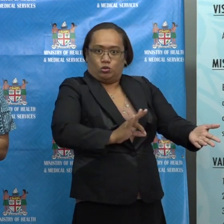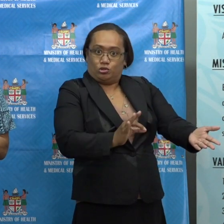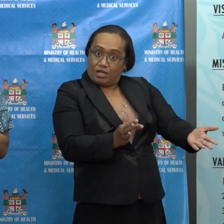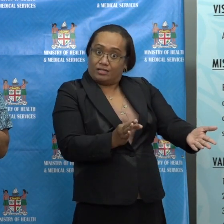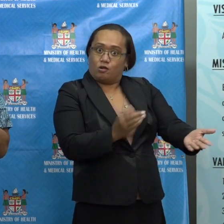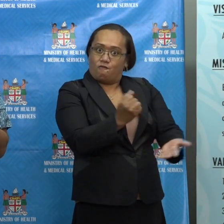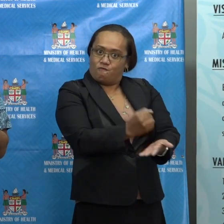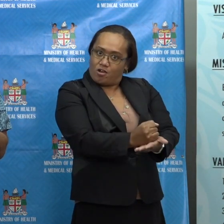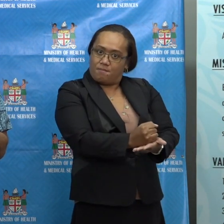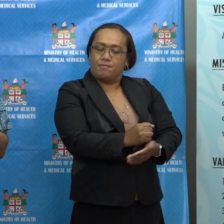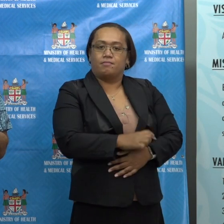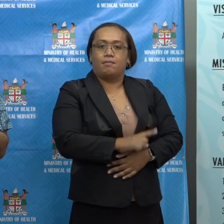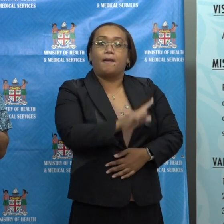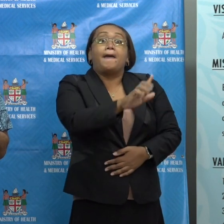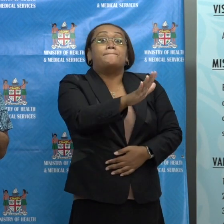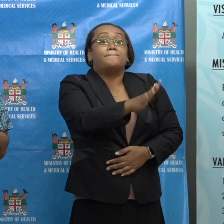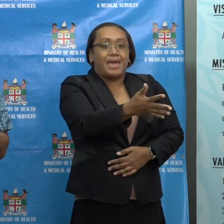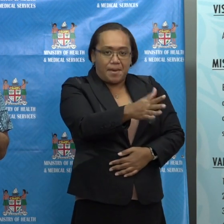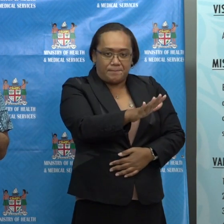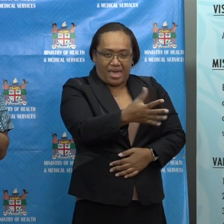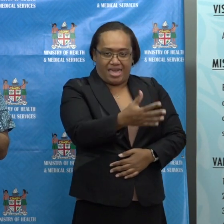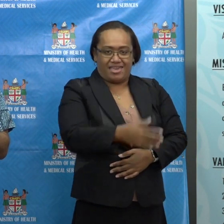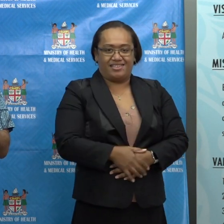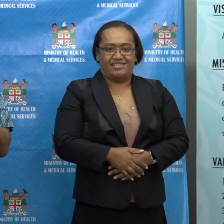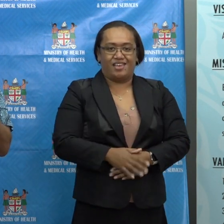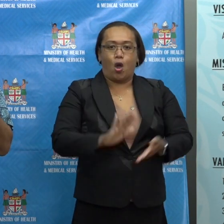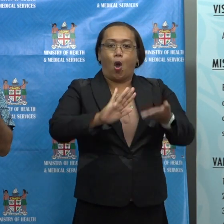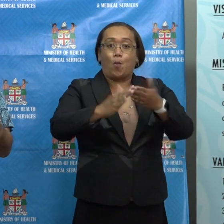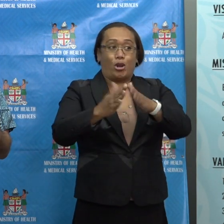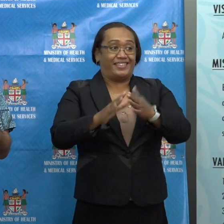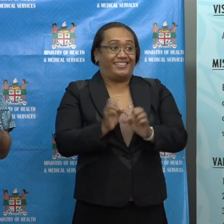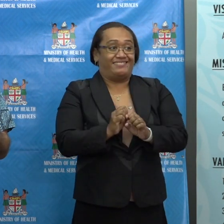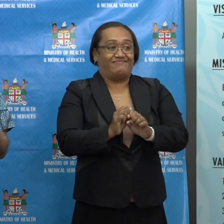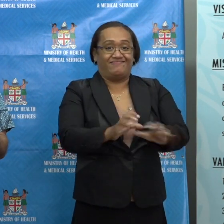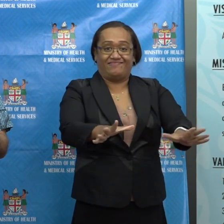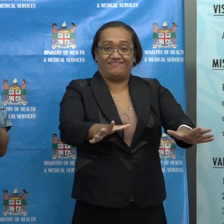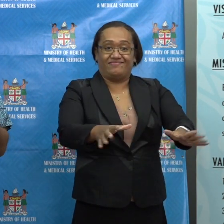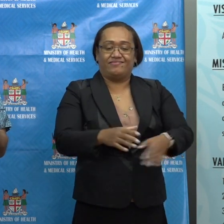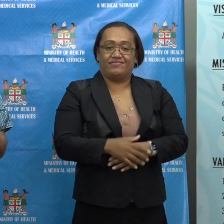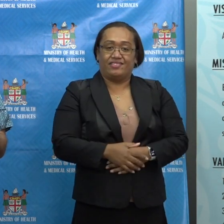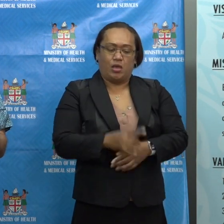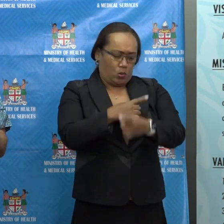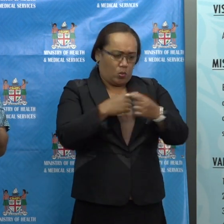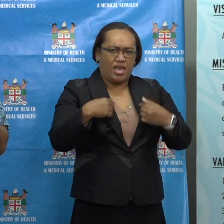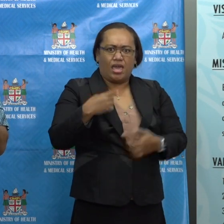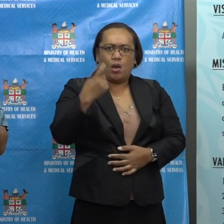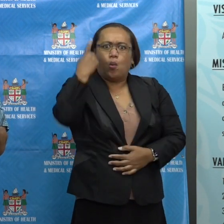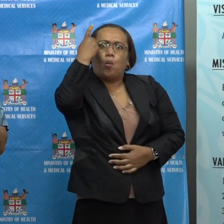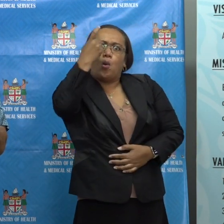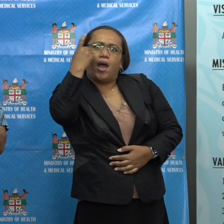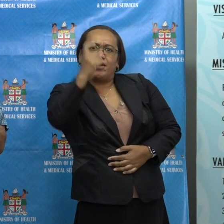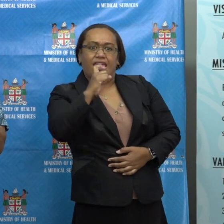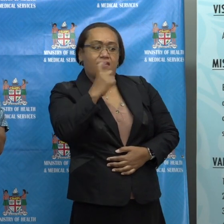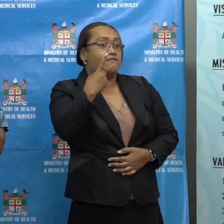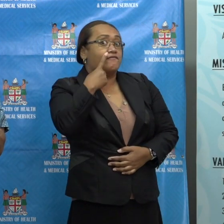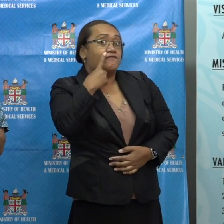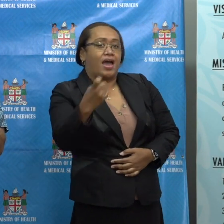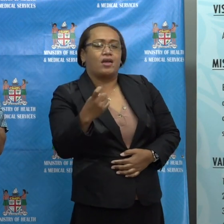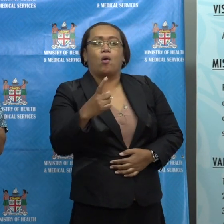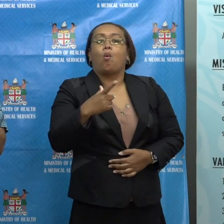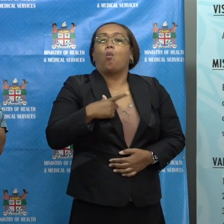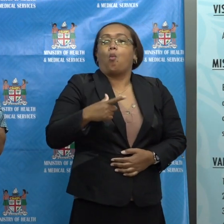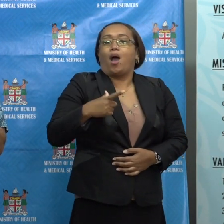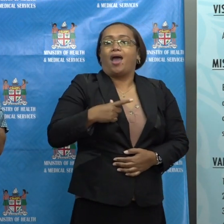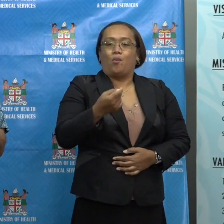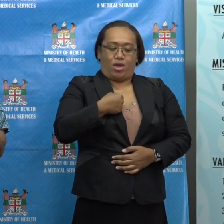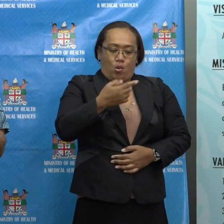So remember, I've explained before, we get very concerned if we find a case and we do not have information that